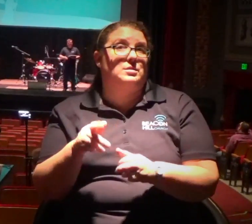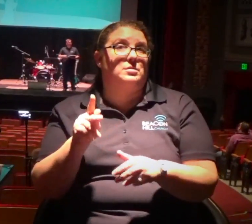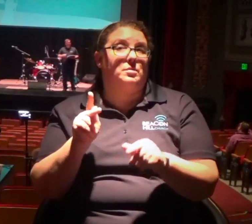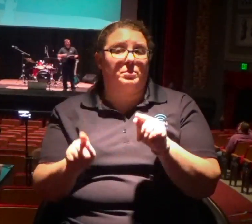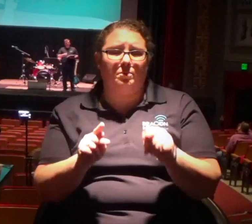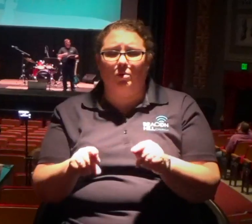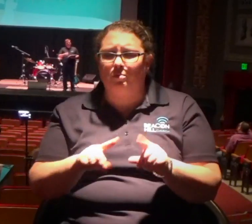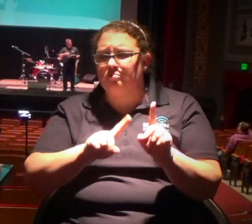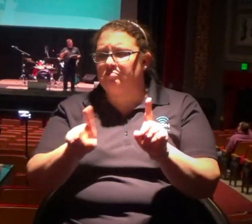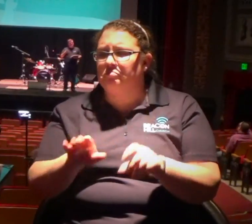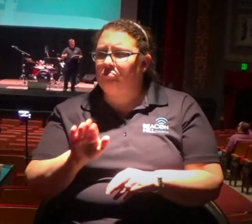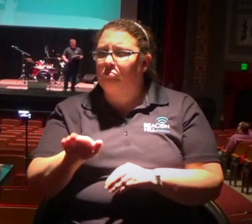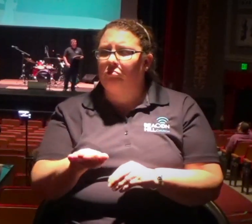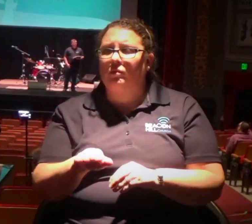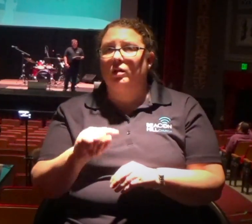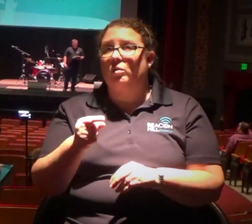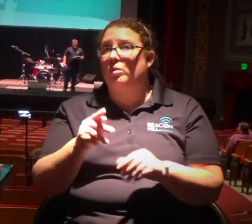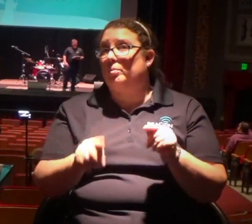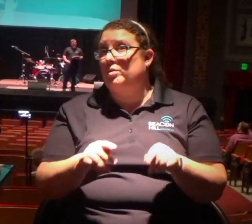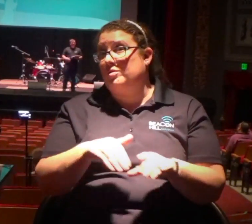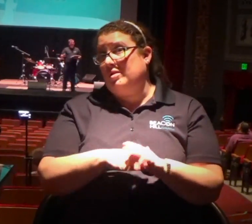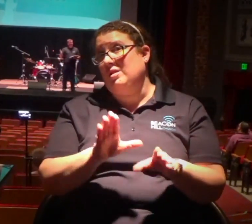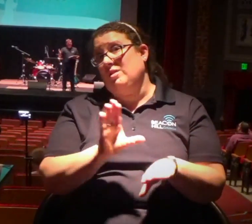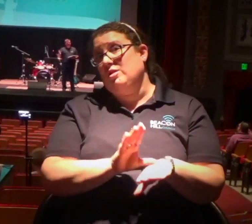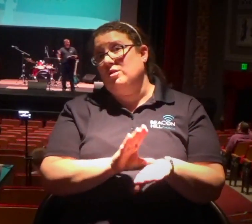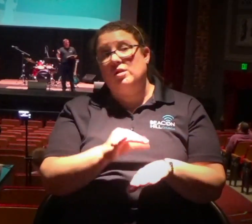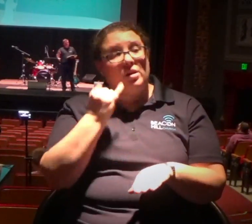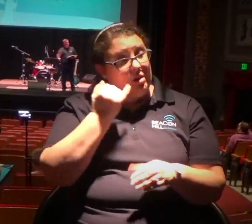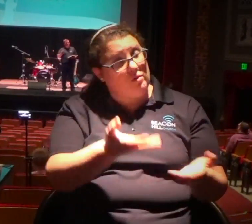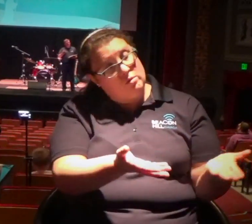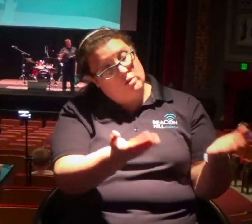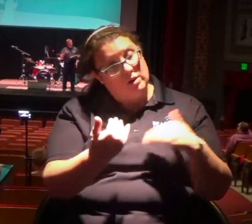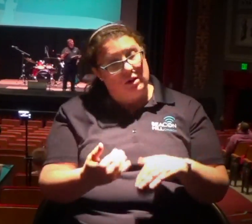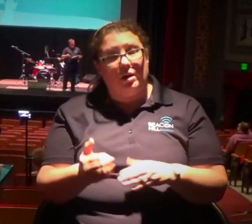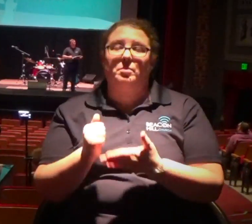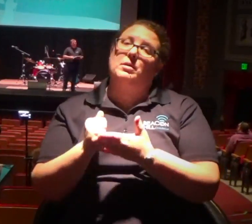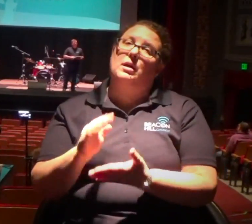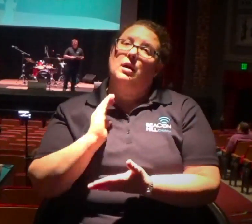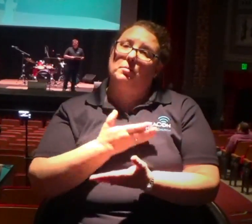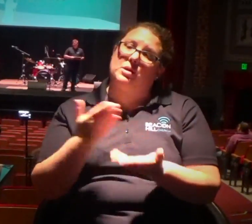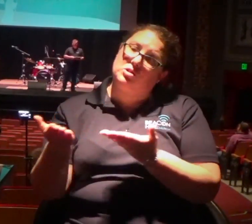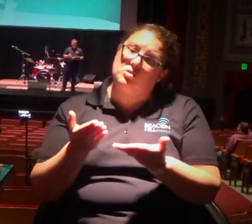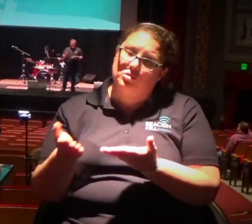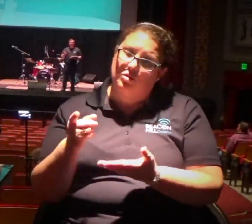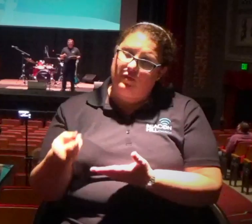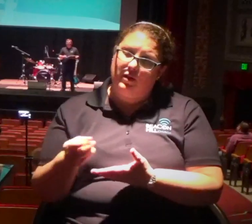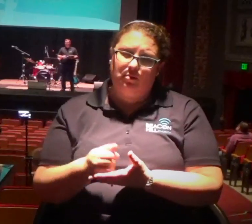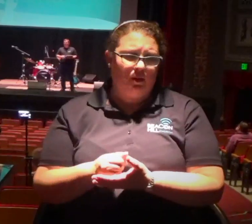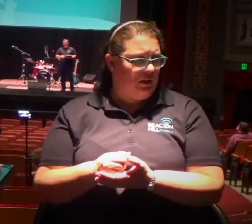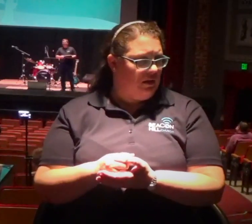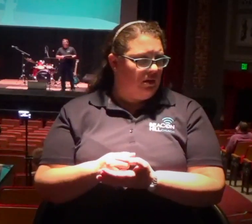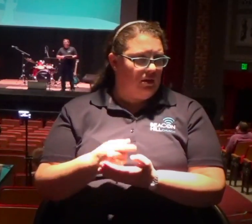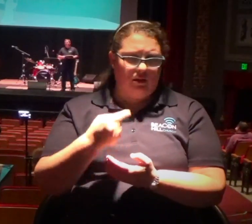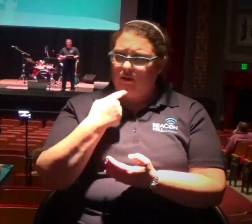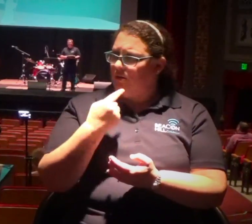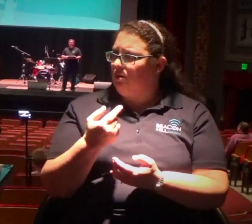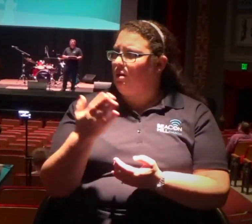who is in the church if he wanted to come help us serve the homeless. And he says, why do you want to help them? They deserve what they